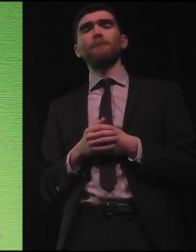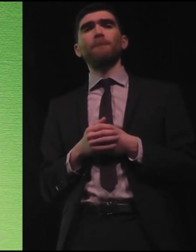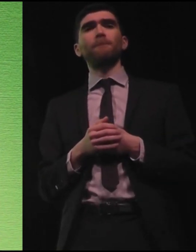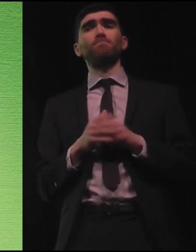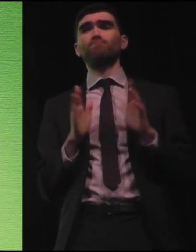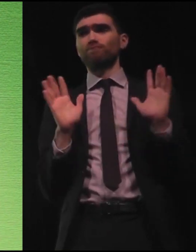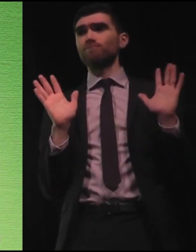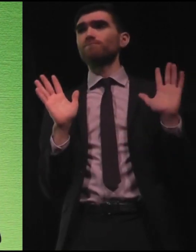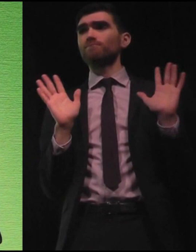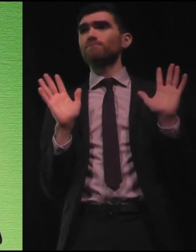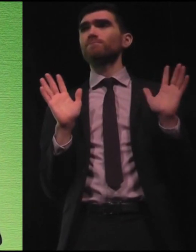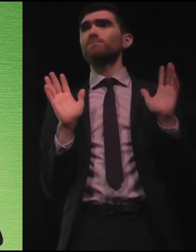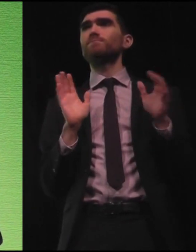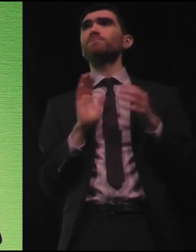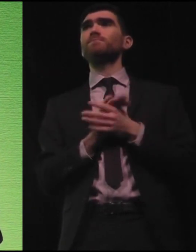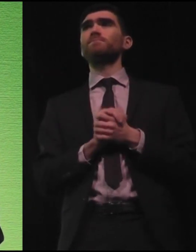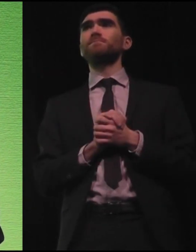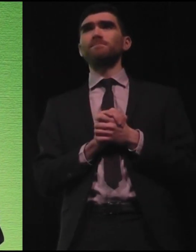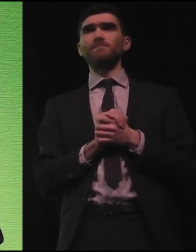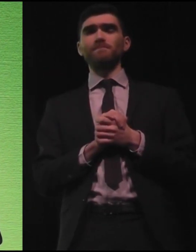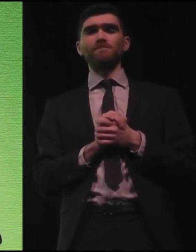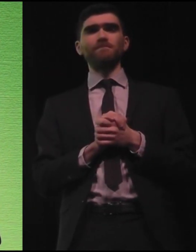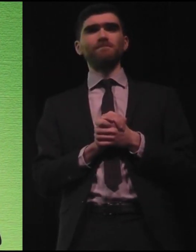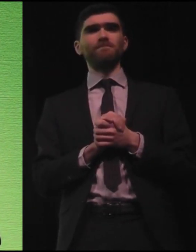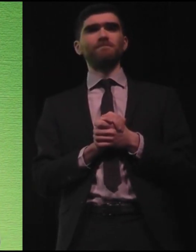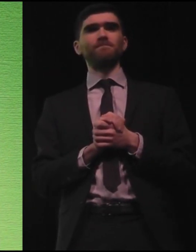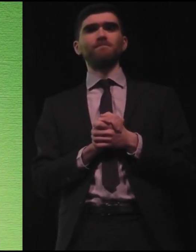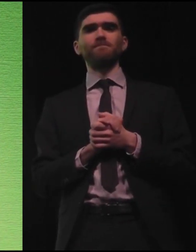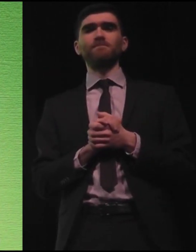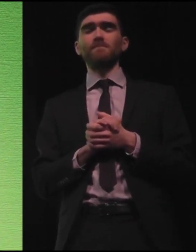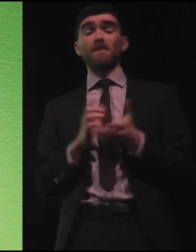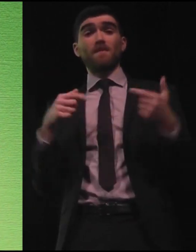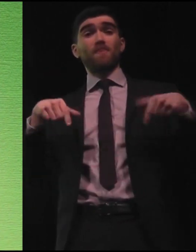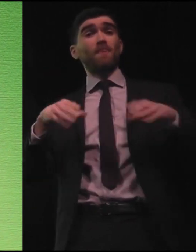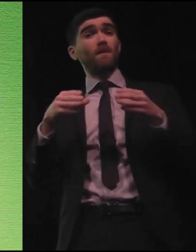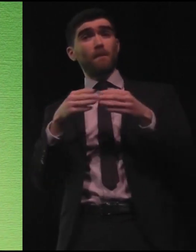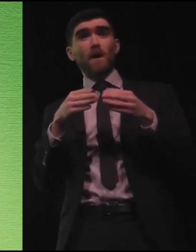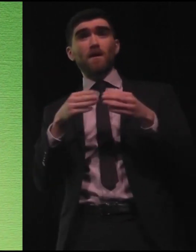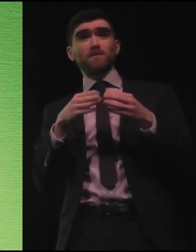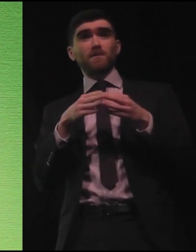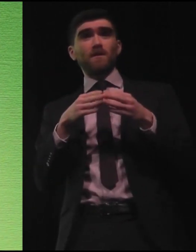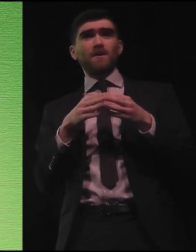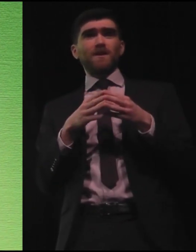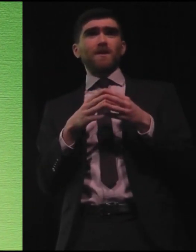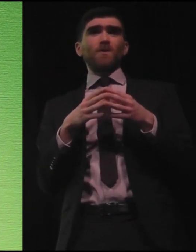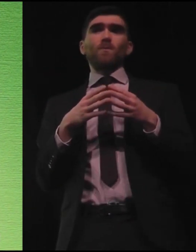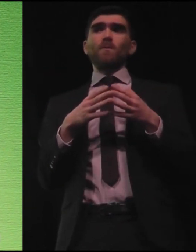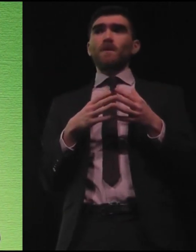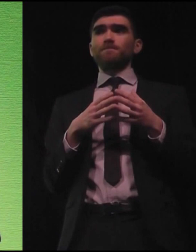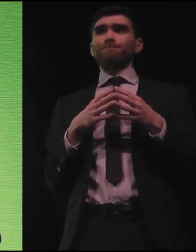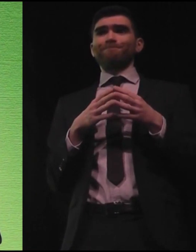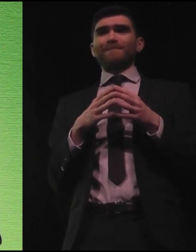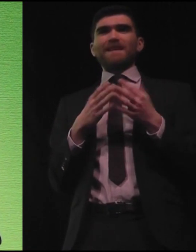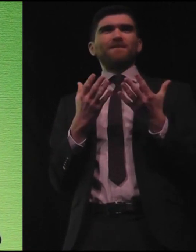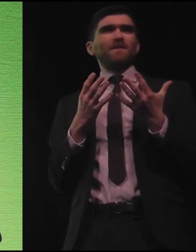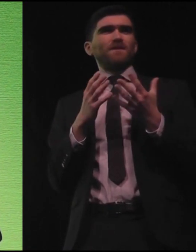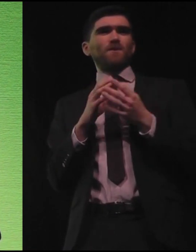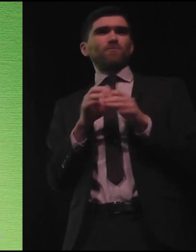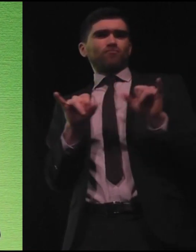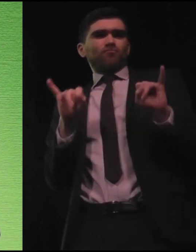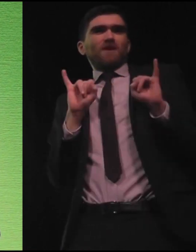That this party will never blame a crisis of capitalism on the most vulnerable members of our